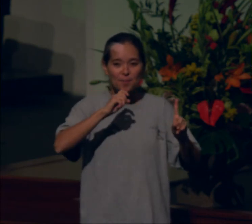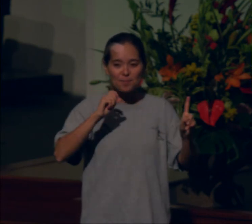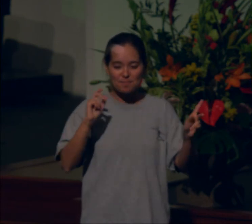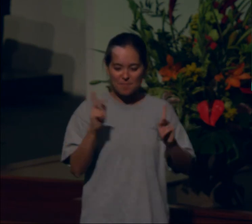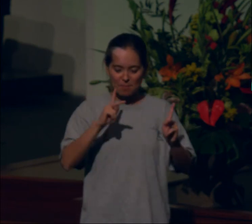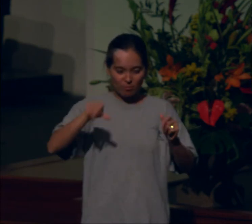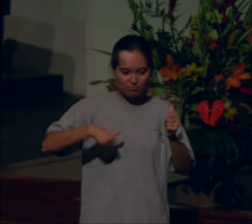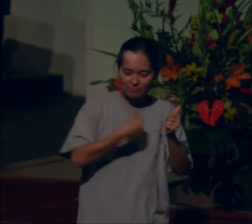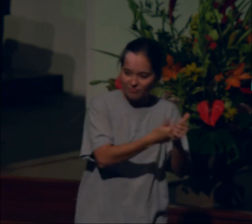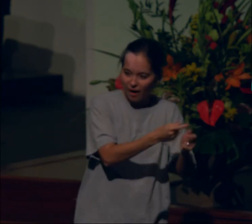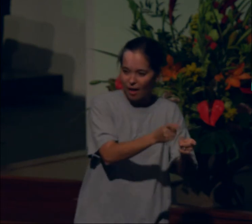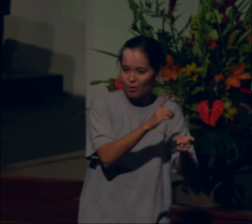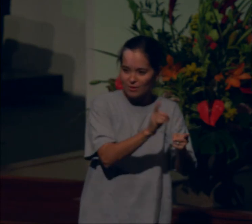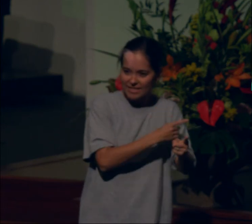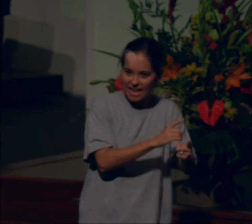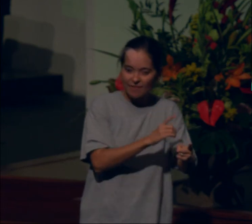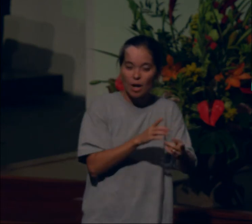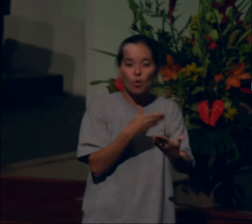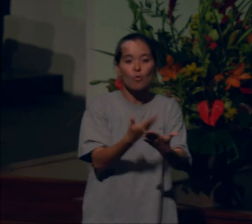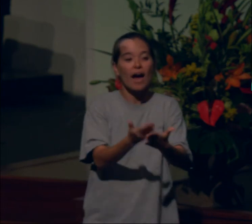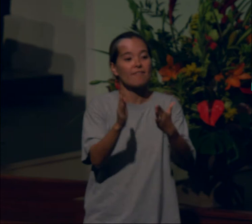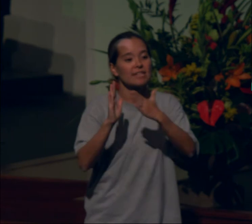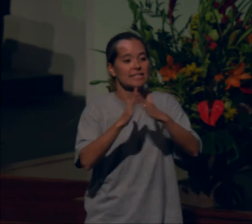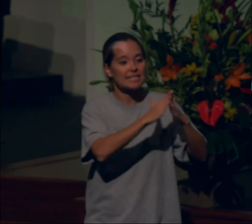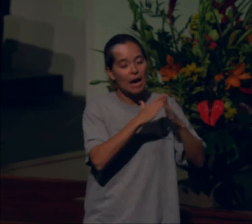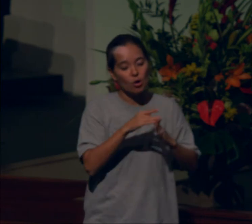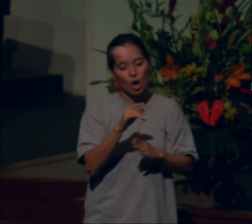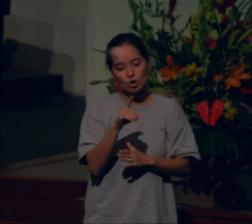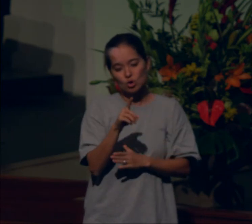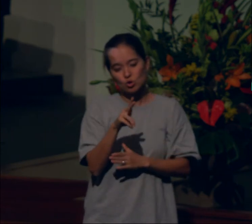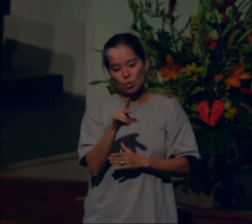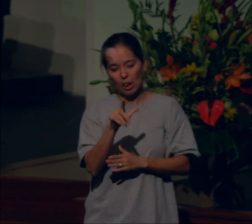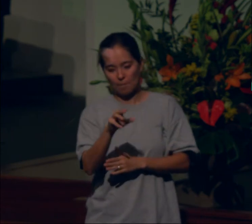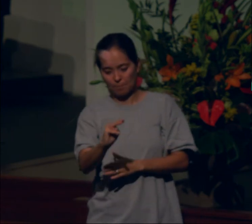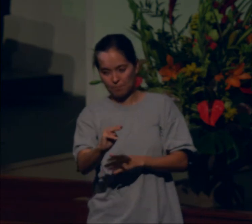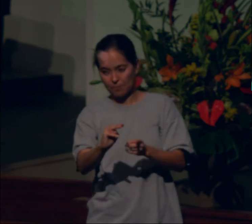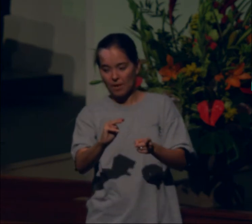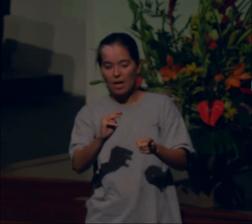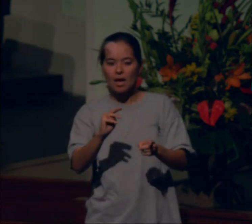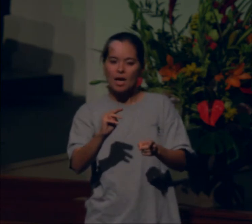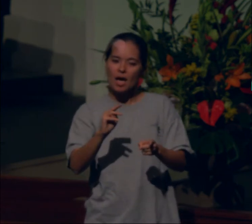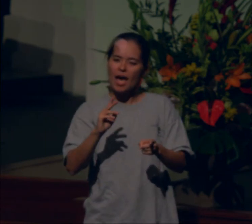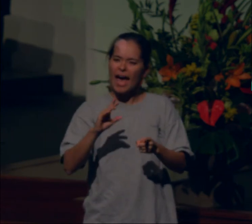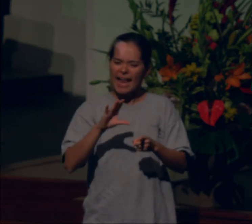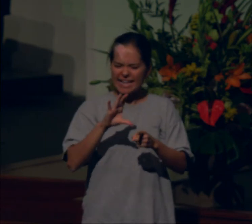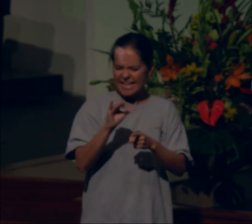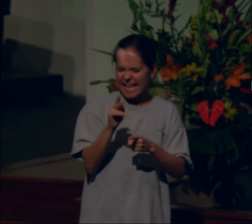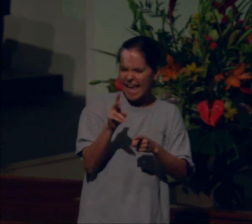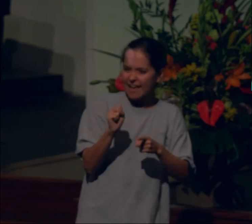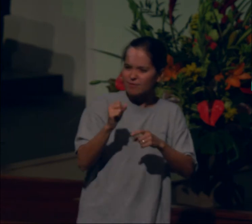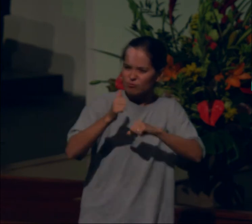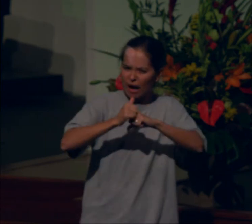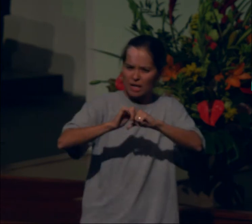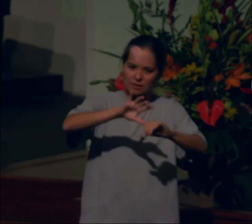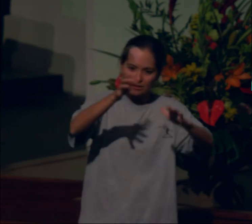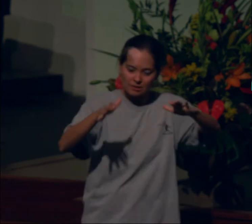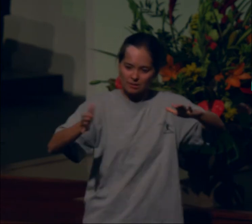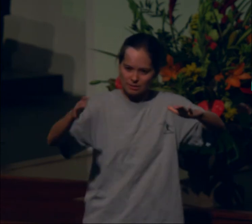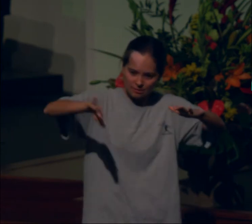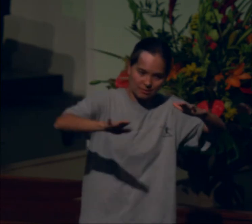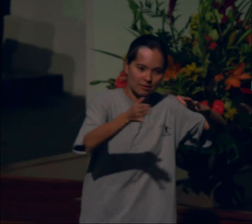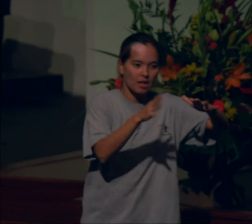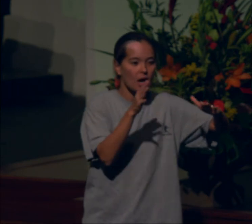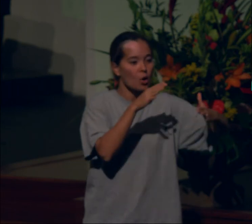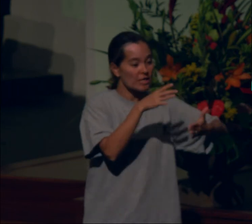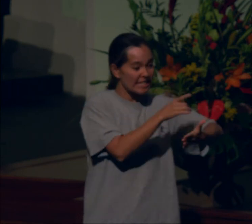And finally, they come into a town called Adullam. And Adullam had a network of caves in it. And David and his men